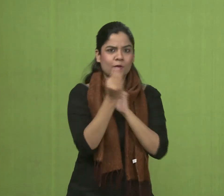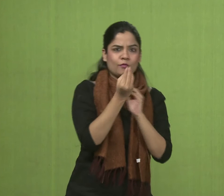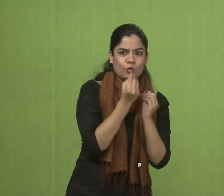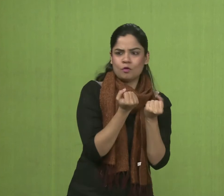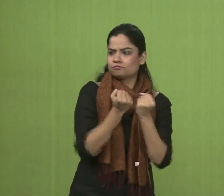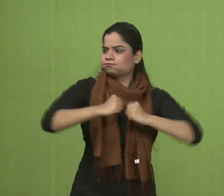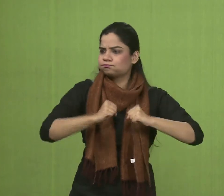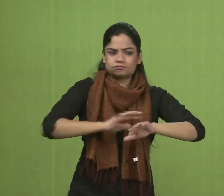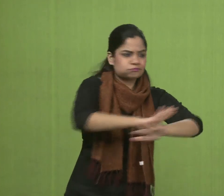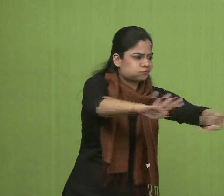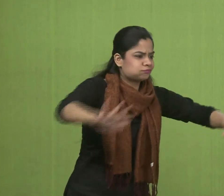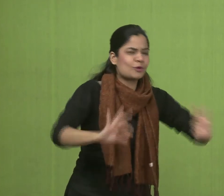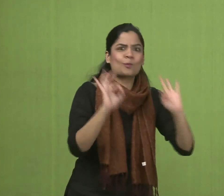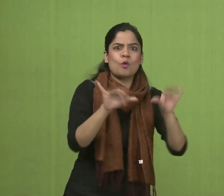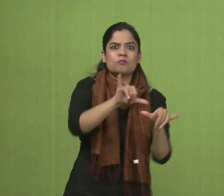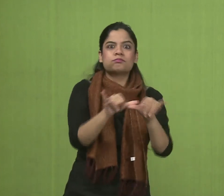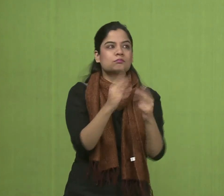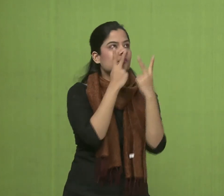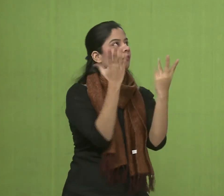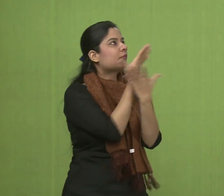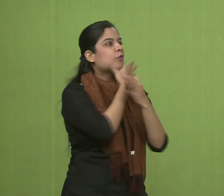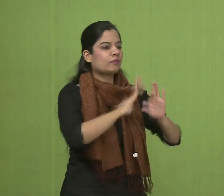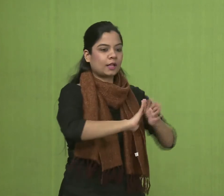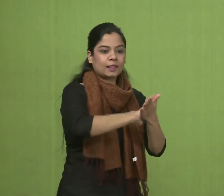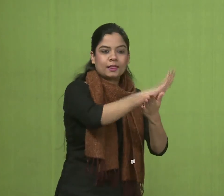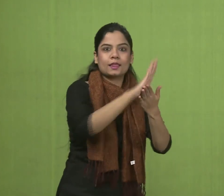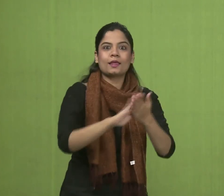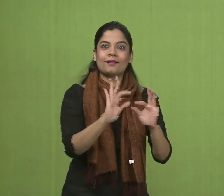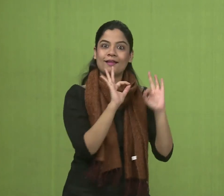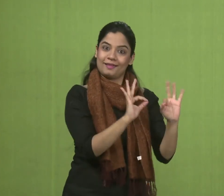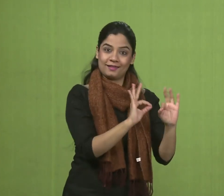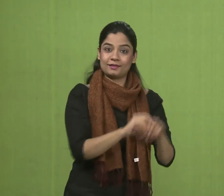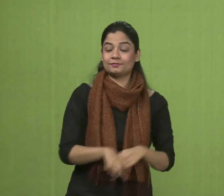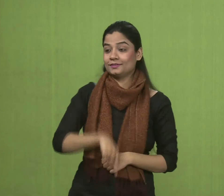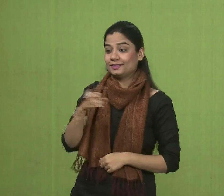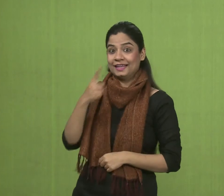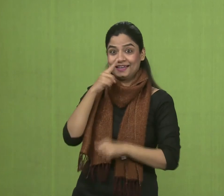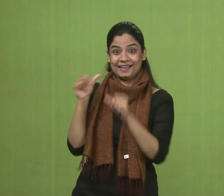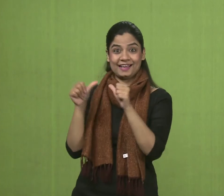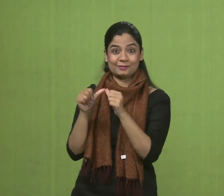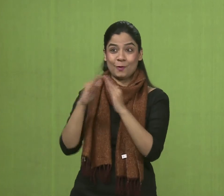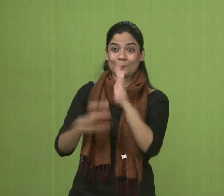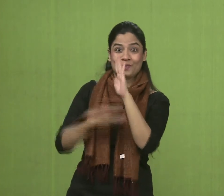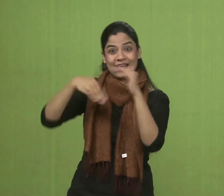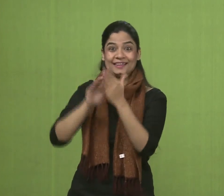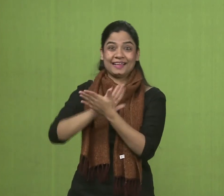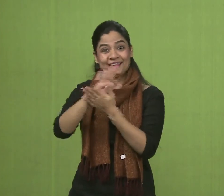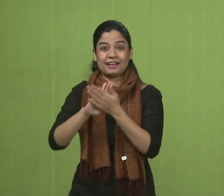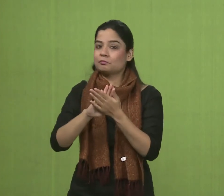is quite spacious despite having a good amount of furniture. It looks cleaner. Annie's house is not the